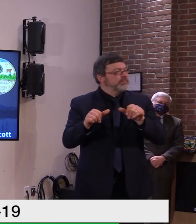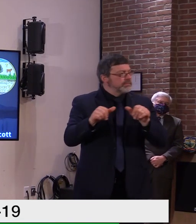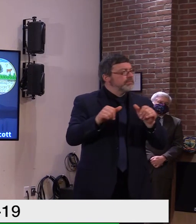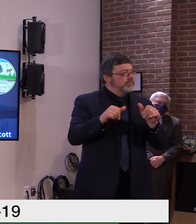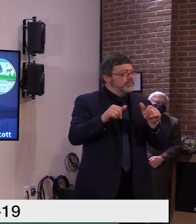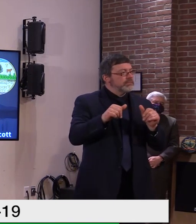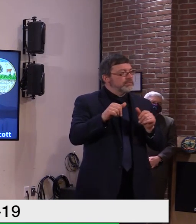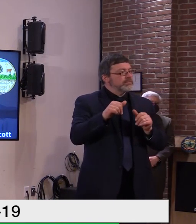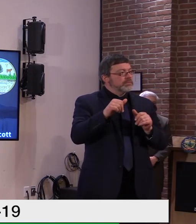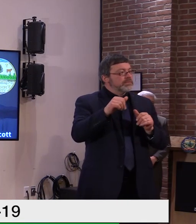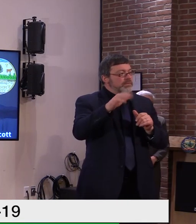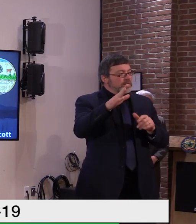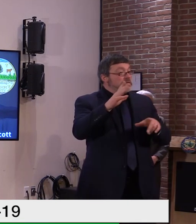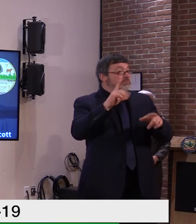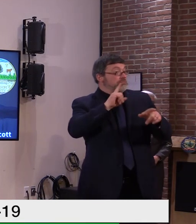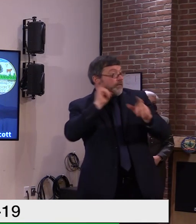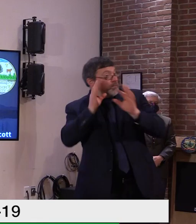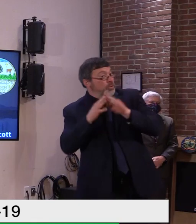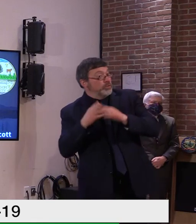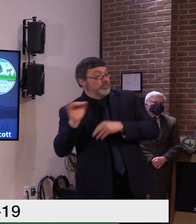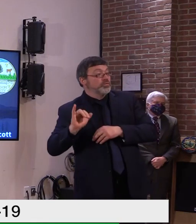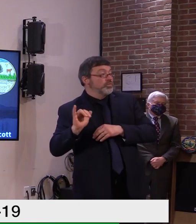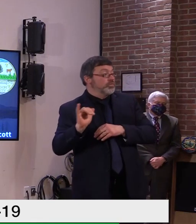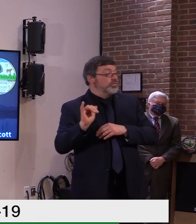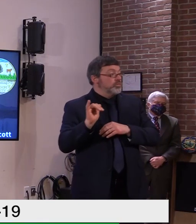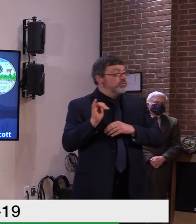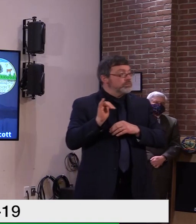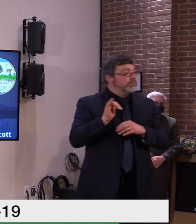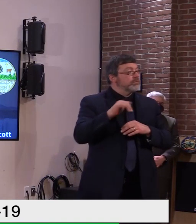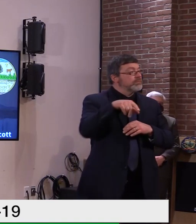Finally, since it is New Year's Eve, I hope that if you do